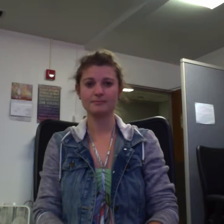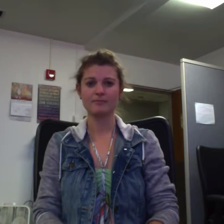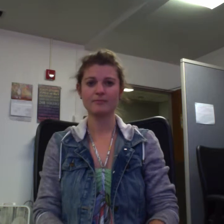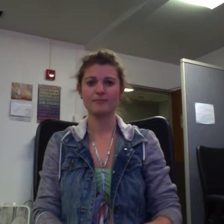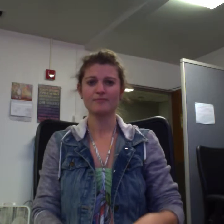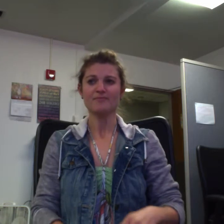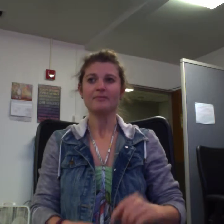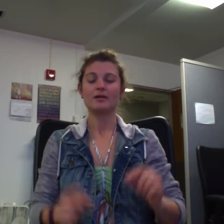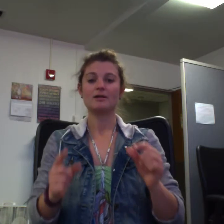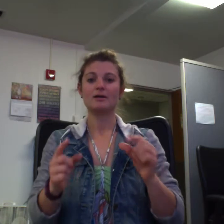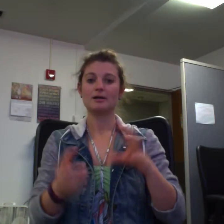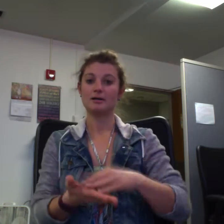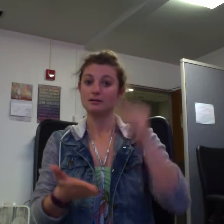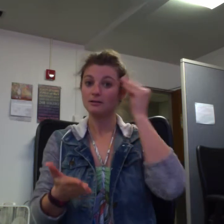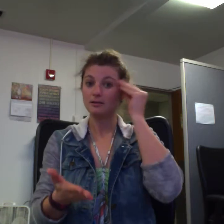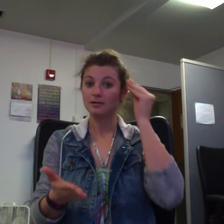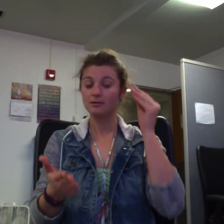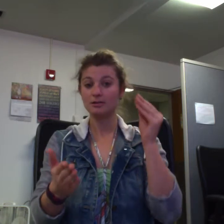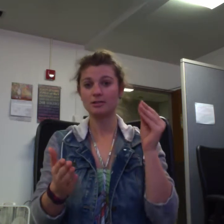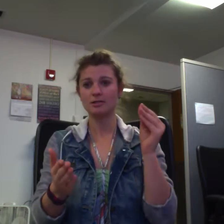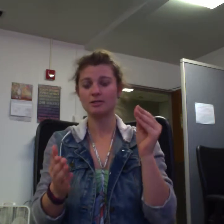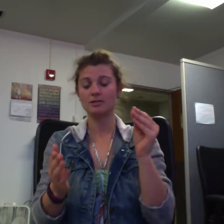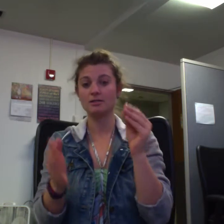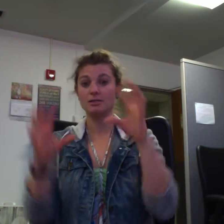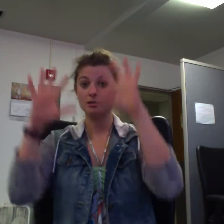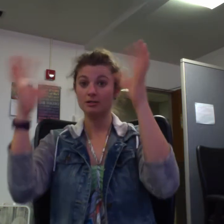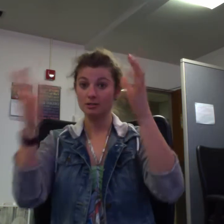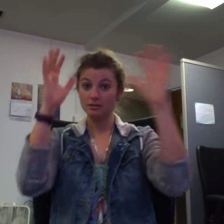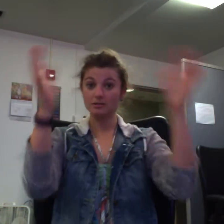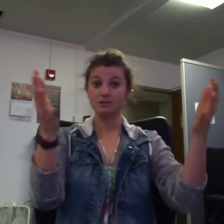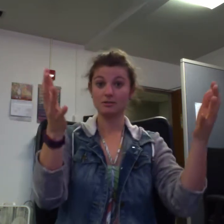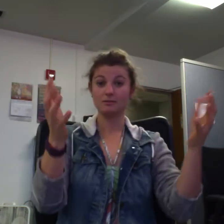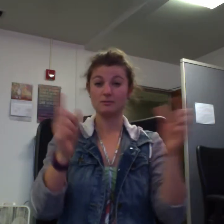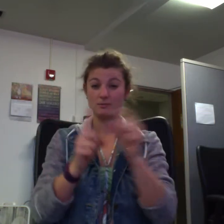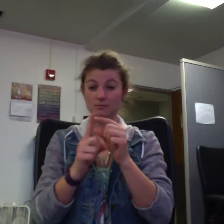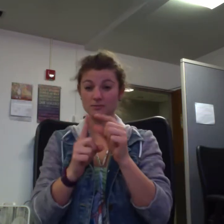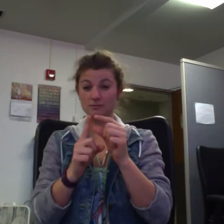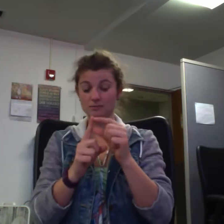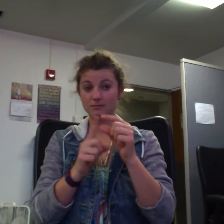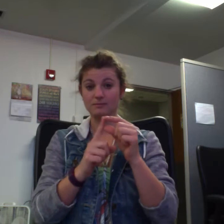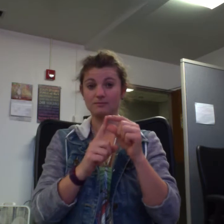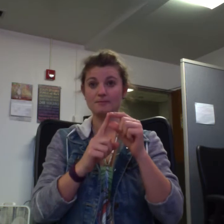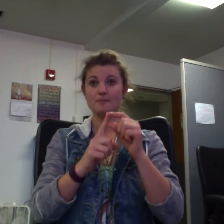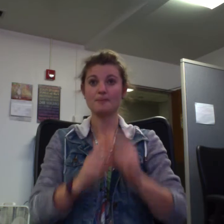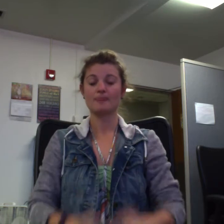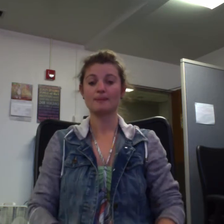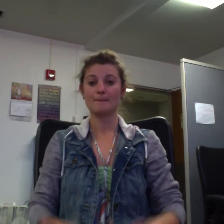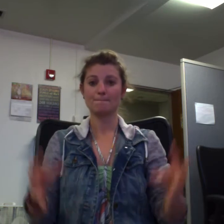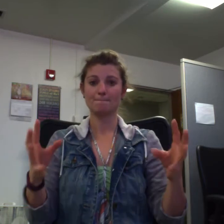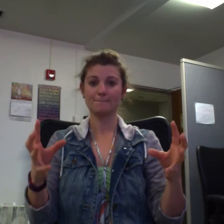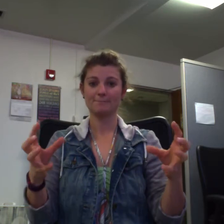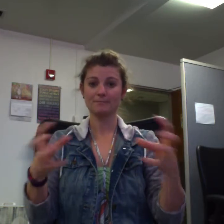groups of words together or chunks of the sentence. These sentence chunks fit together like the pieces of a